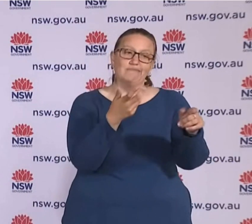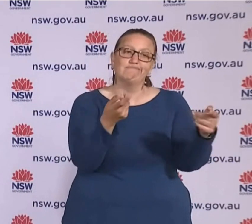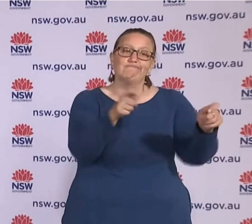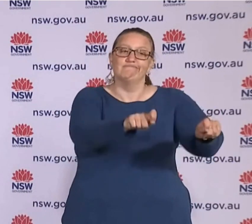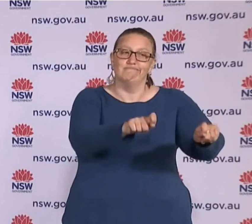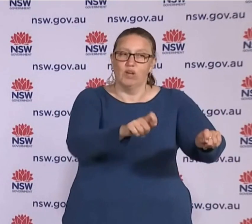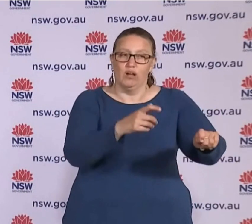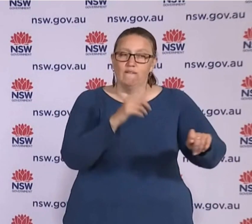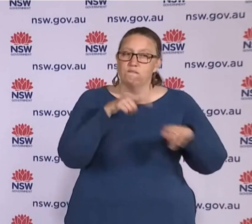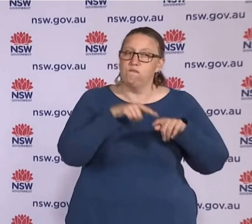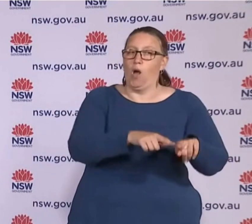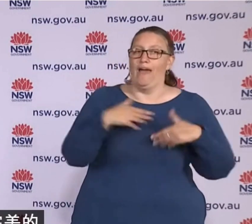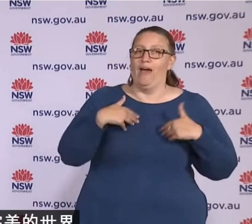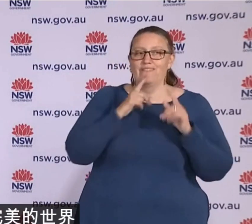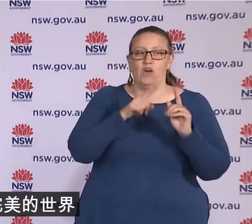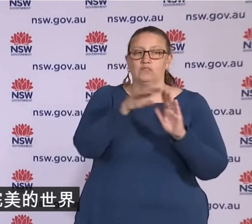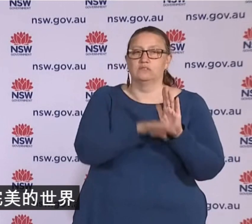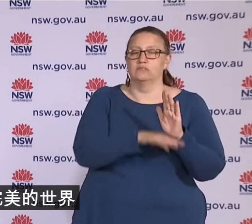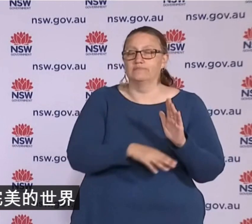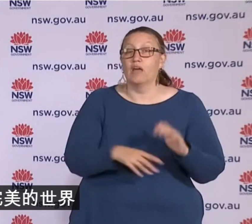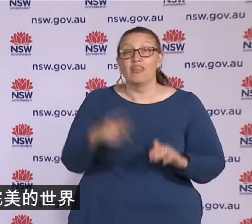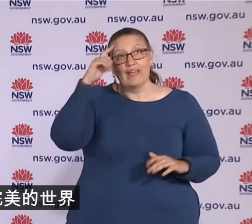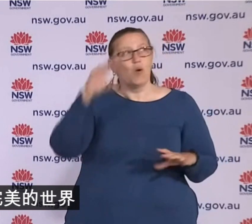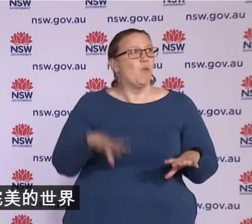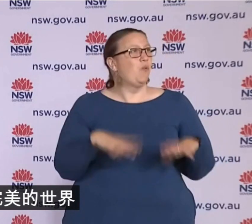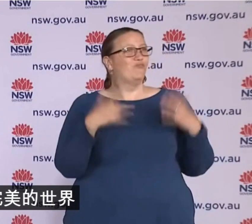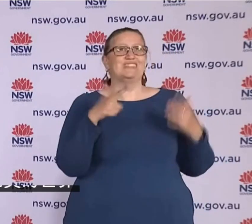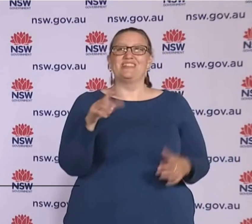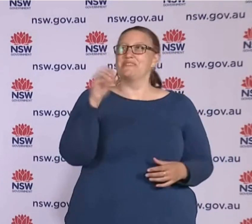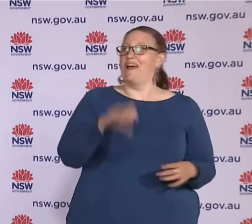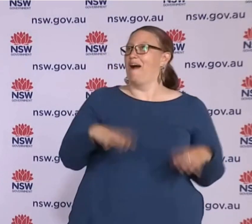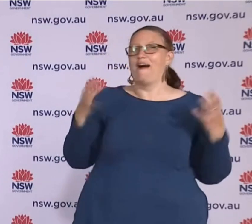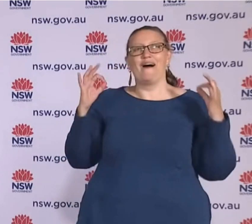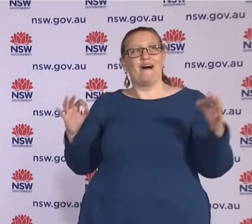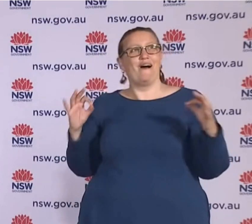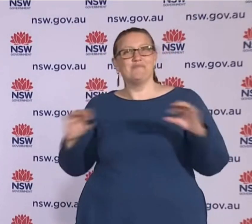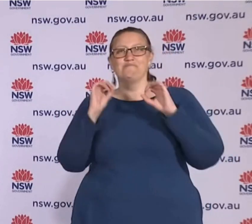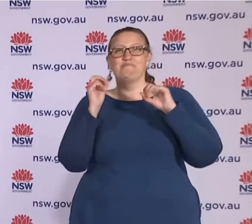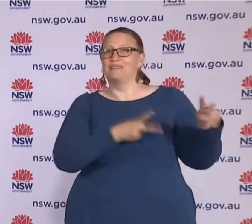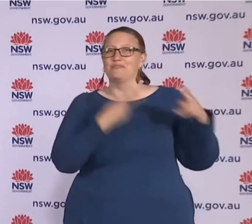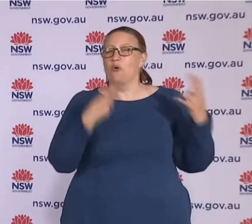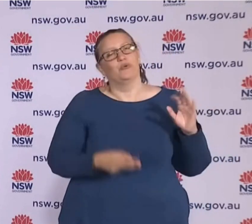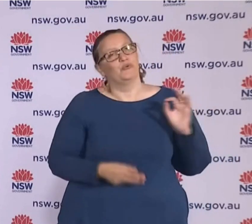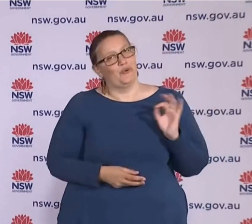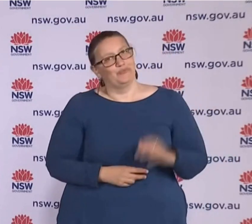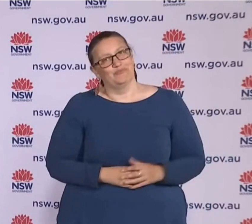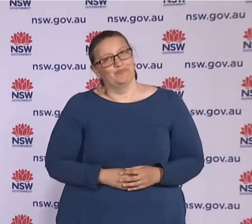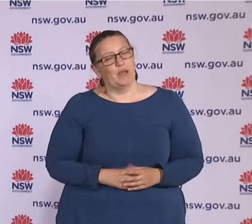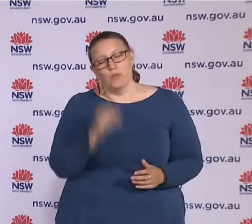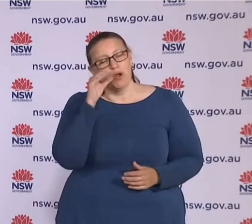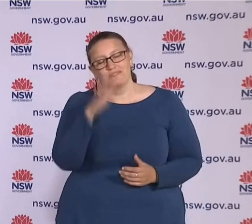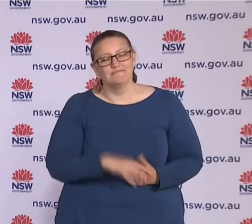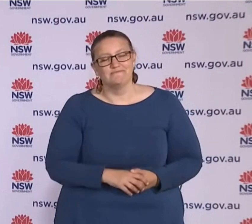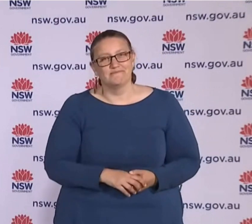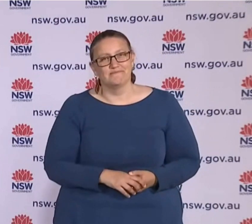advice. So it's not going to be a perfect world from 70% double dose, but it will be a much, much better world. Until we get to that 80% double dose,